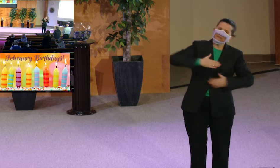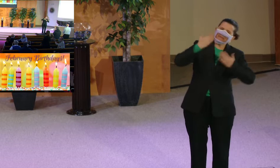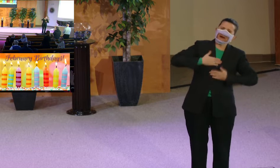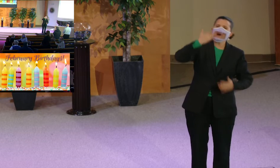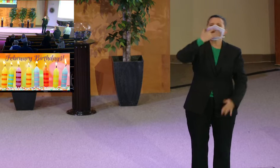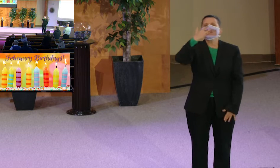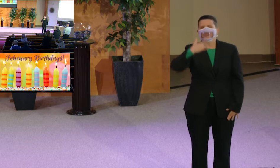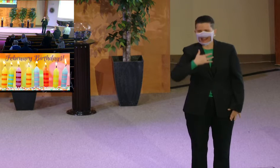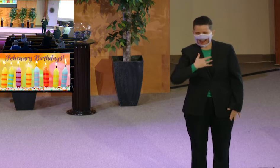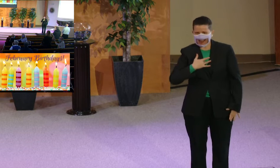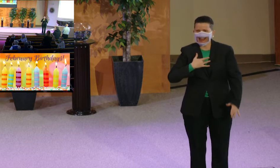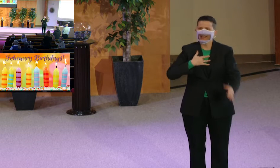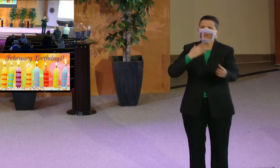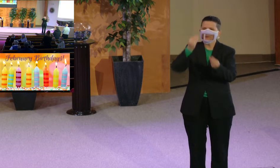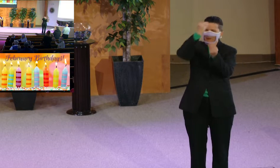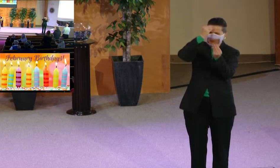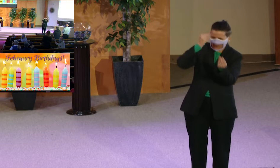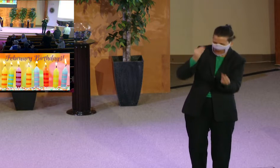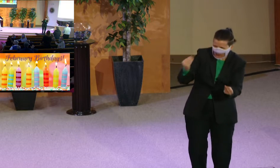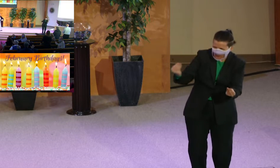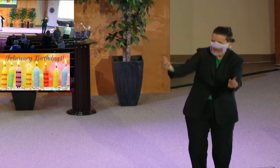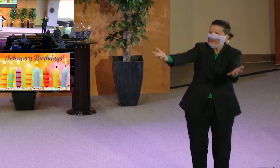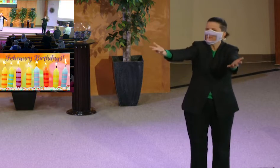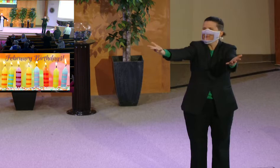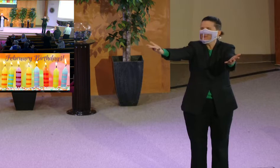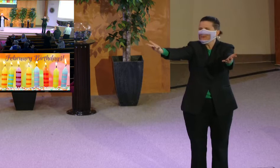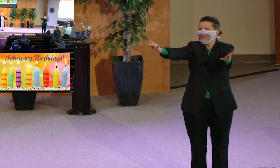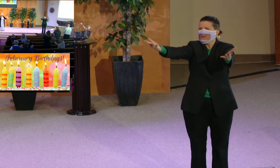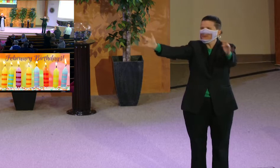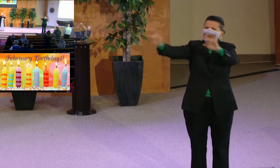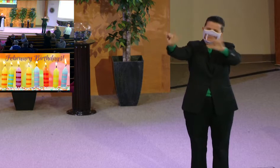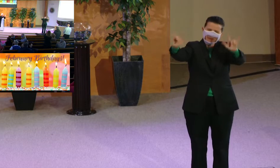happy birthday to you.